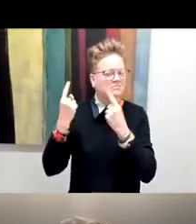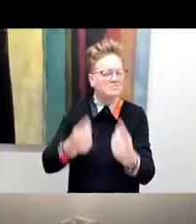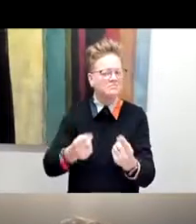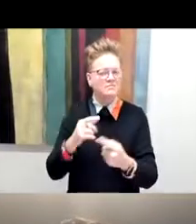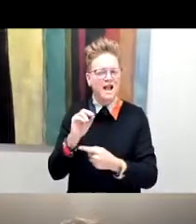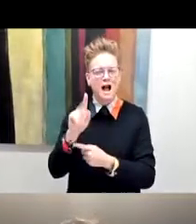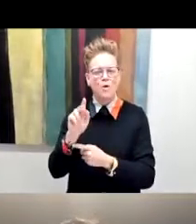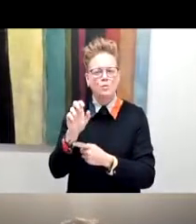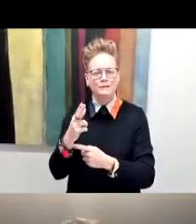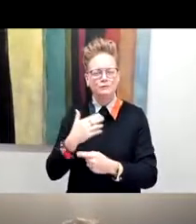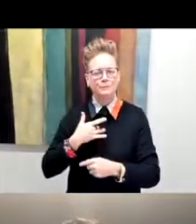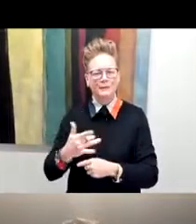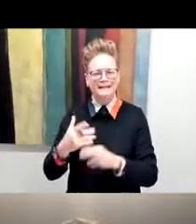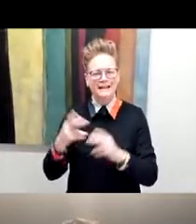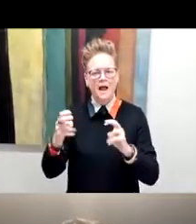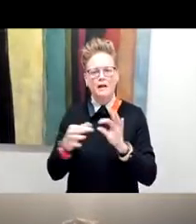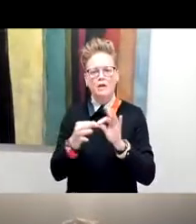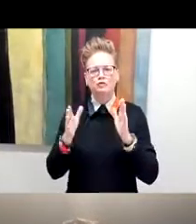our